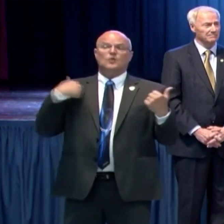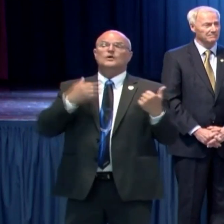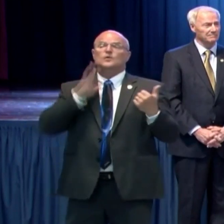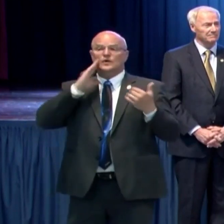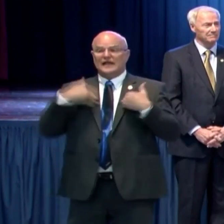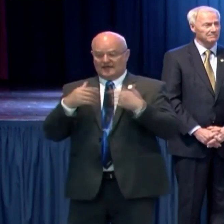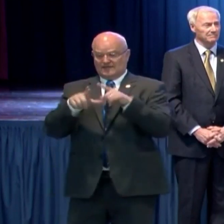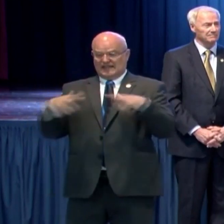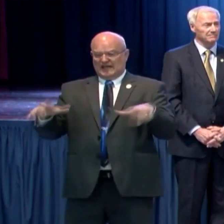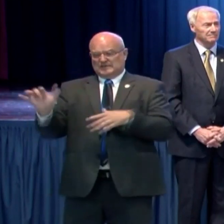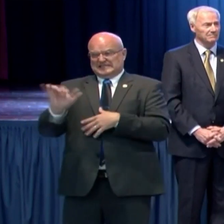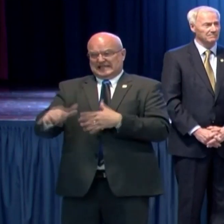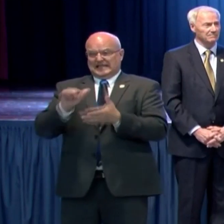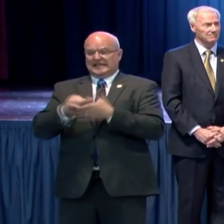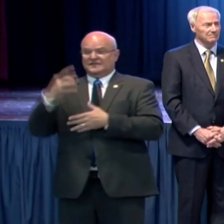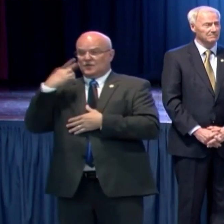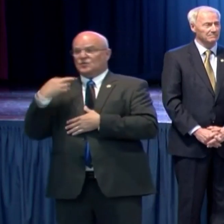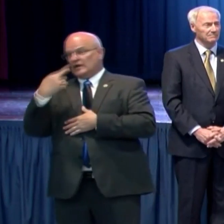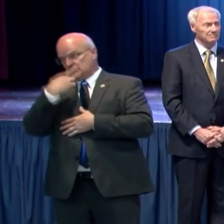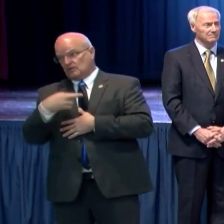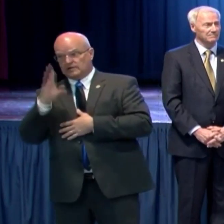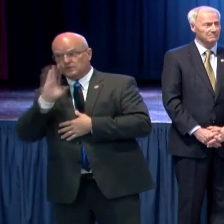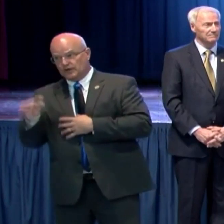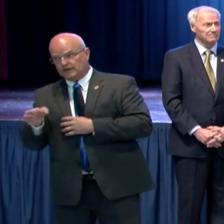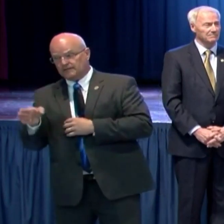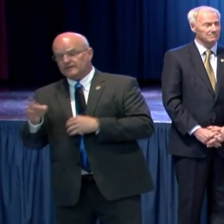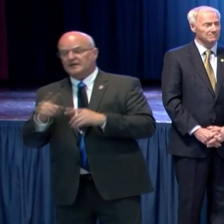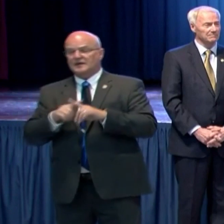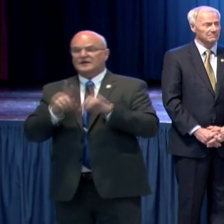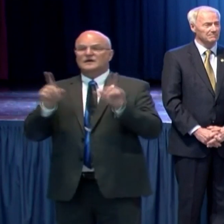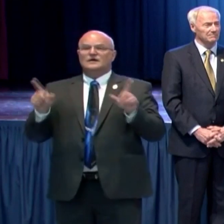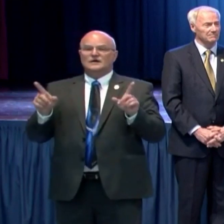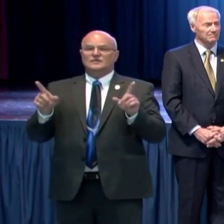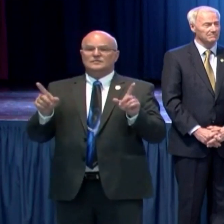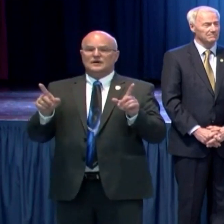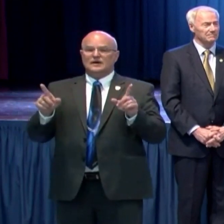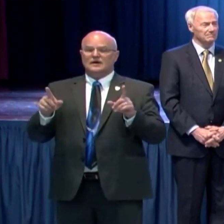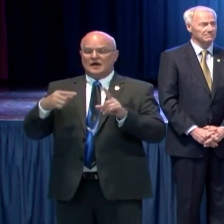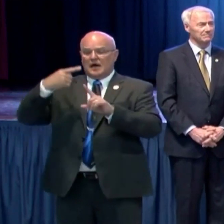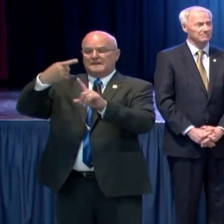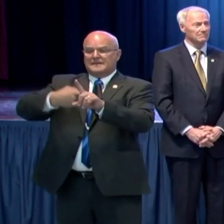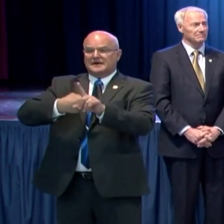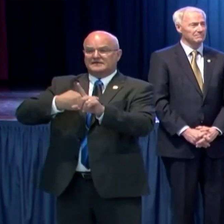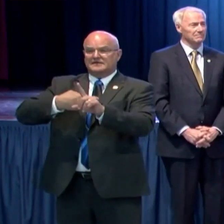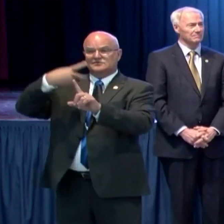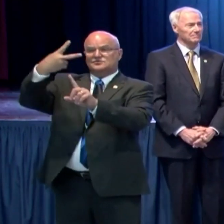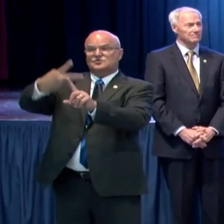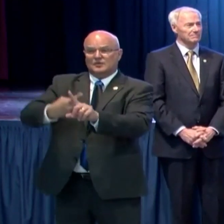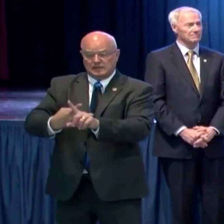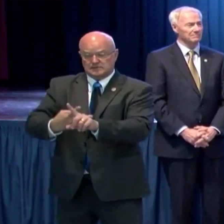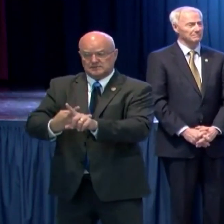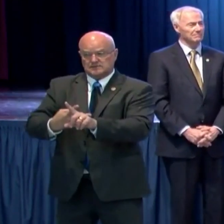will have language similar to what we've used for restaurants, but a month, 2 months from now,